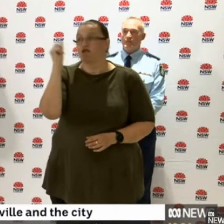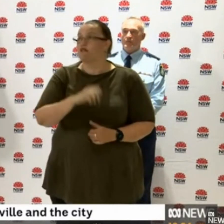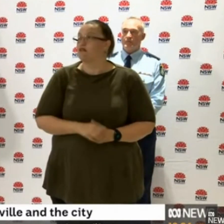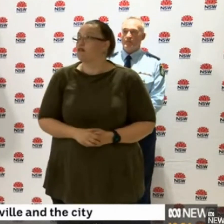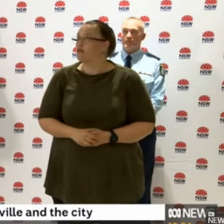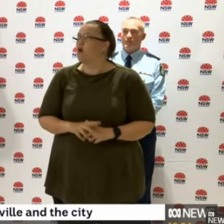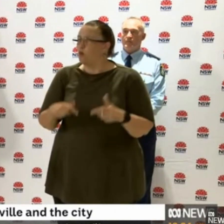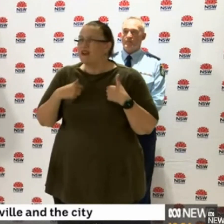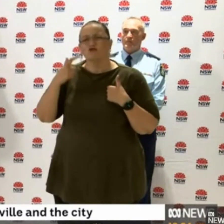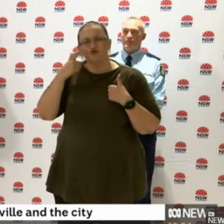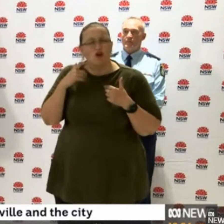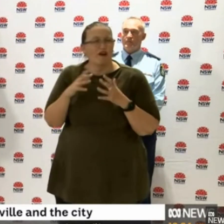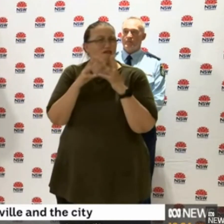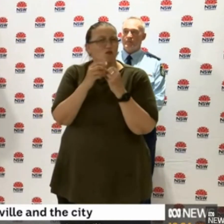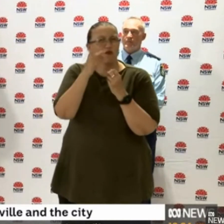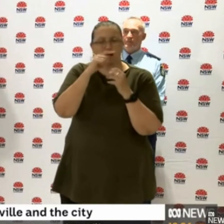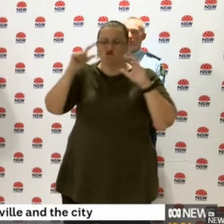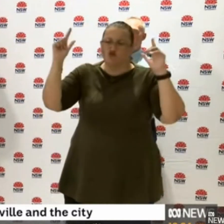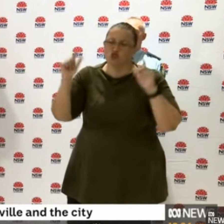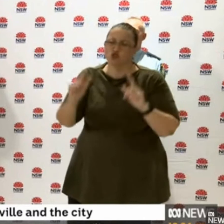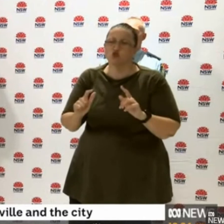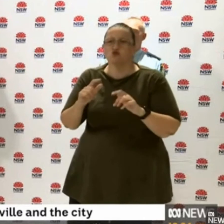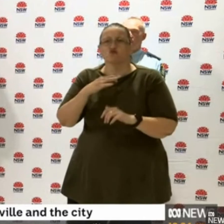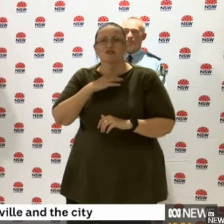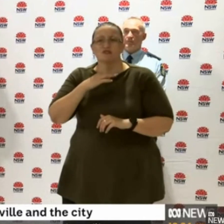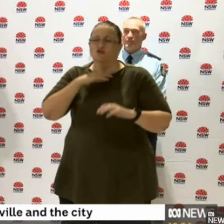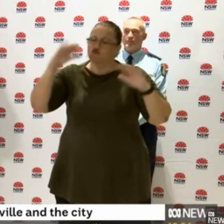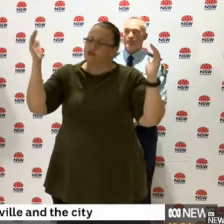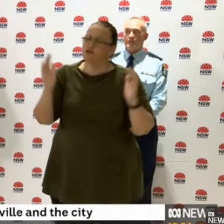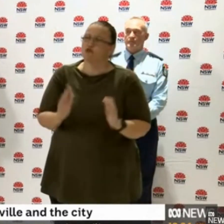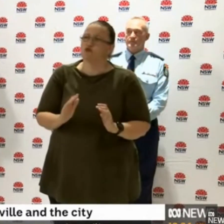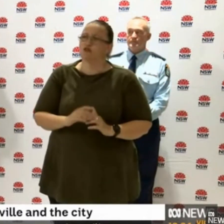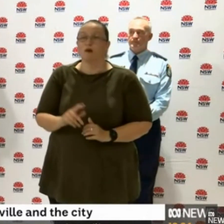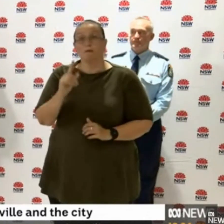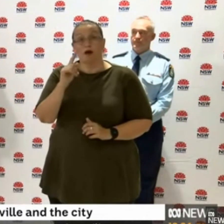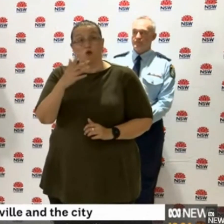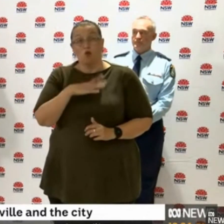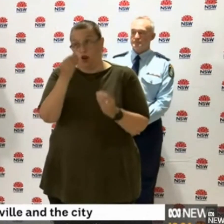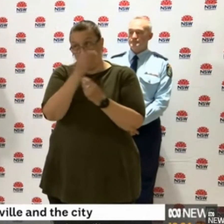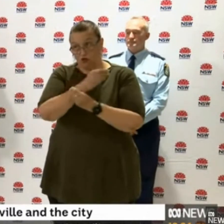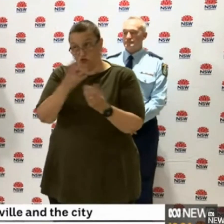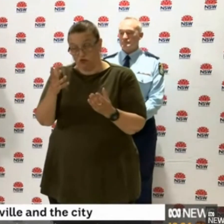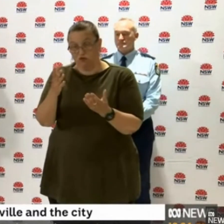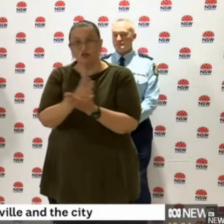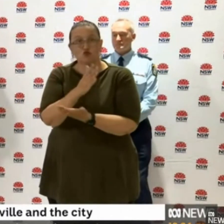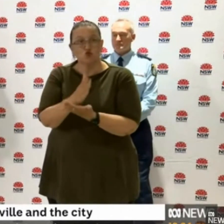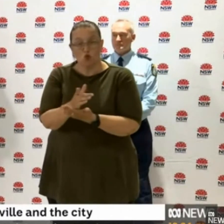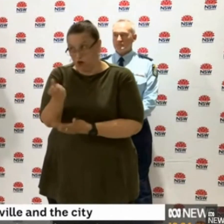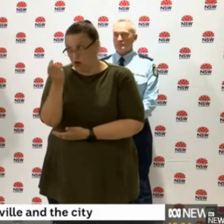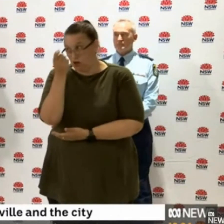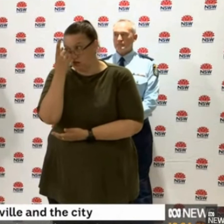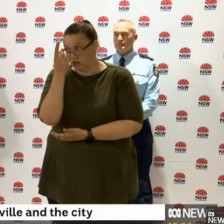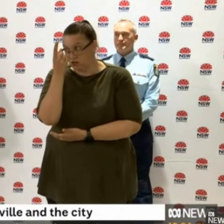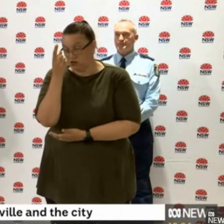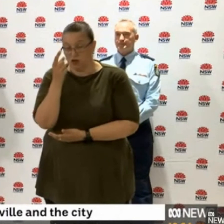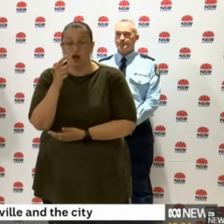do everything we can to minimise that risk, and just be reassured that we are committed to finding out exactly how